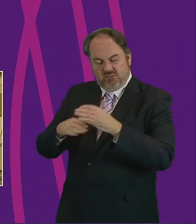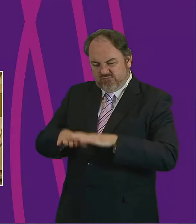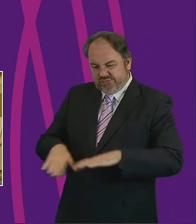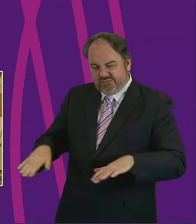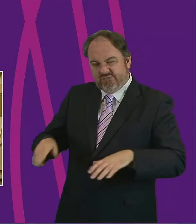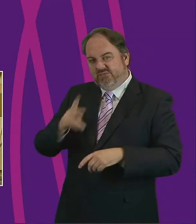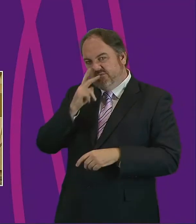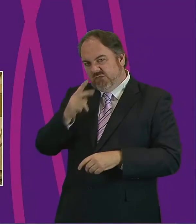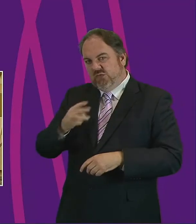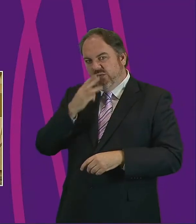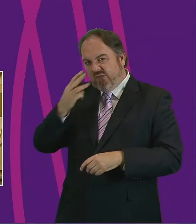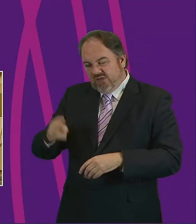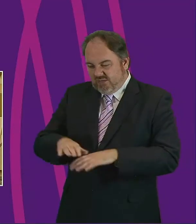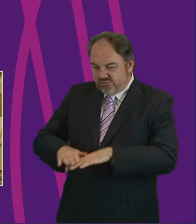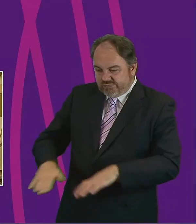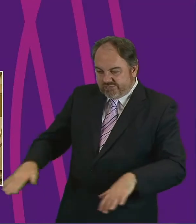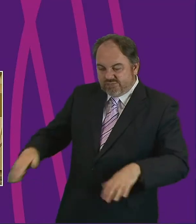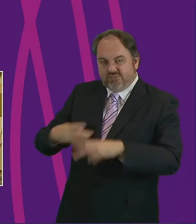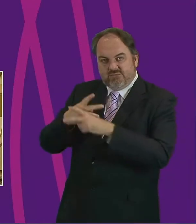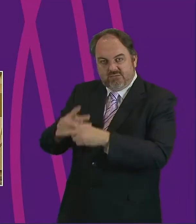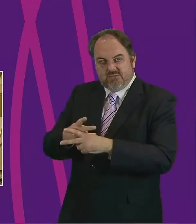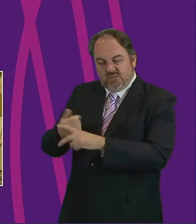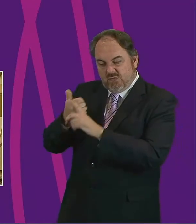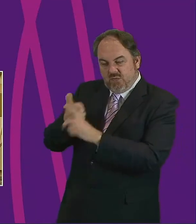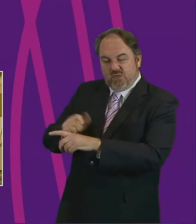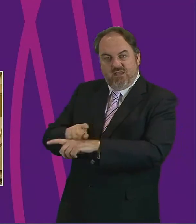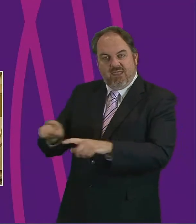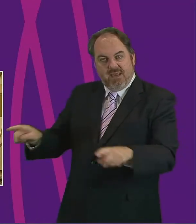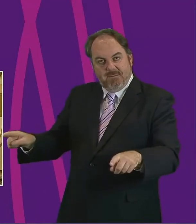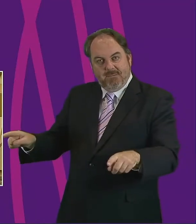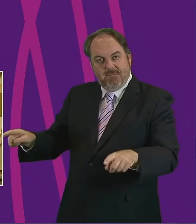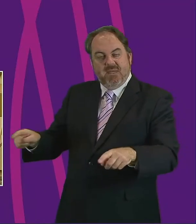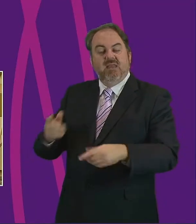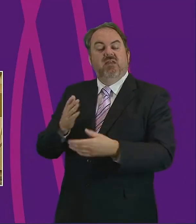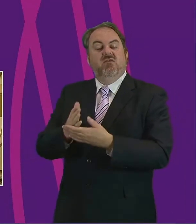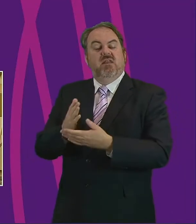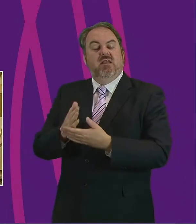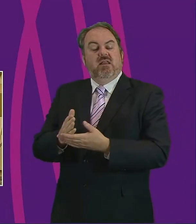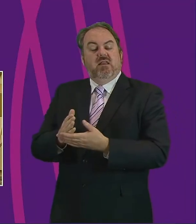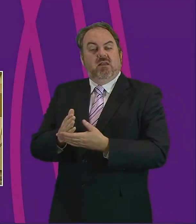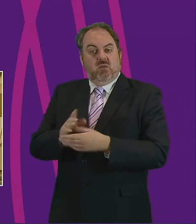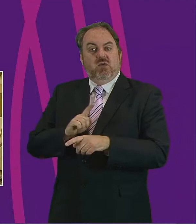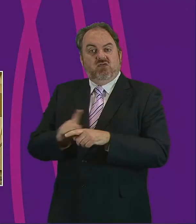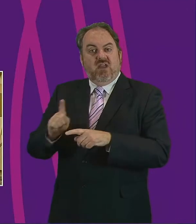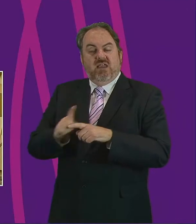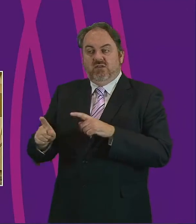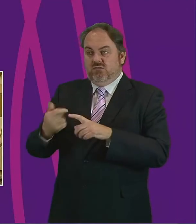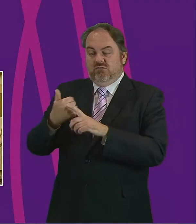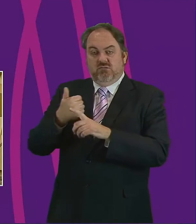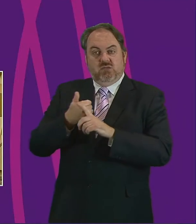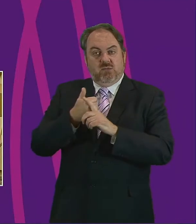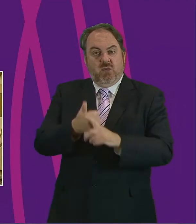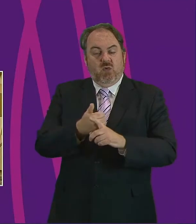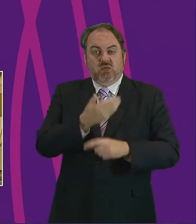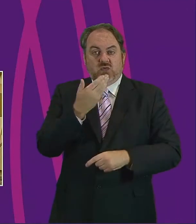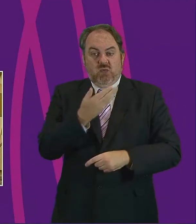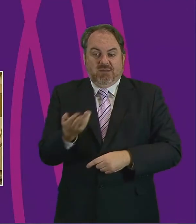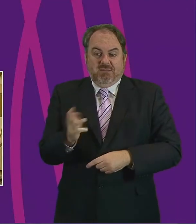and childcare facilities back, and recognising that even some of the issues we are talking about with schools are even more difficult